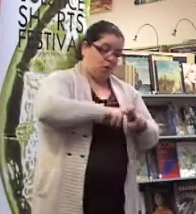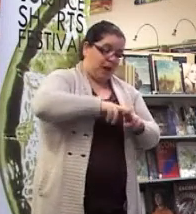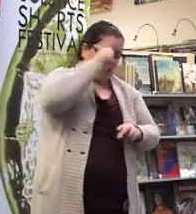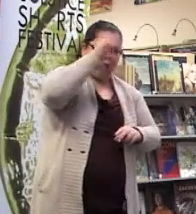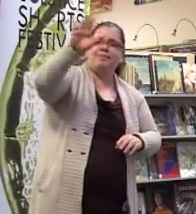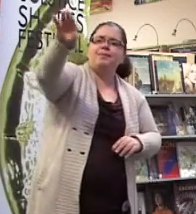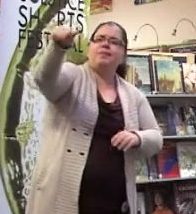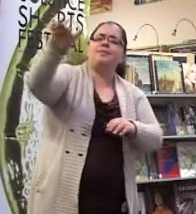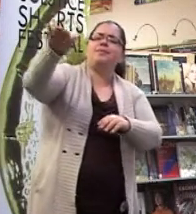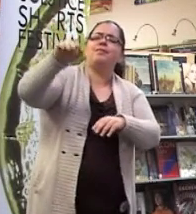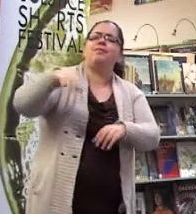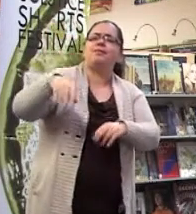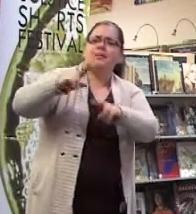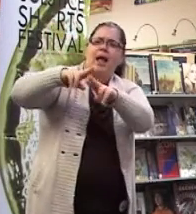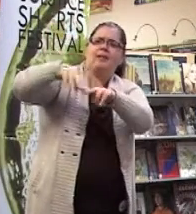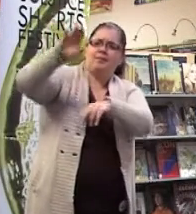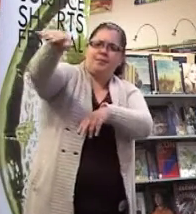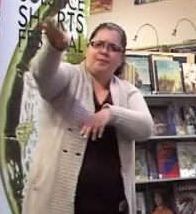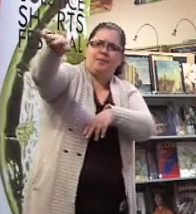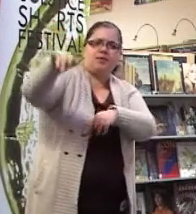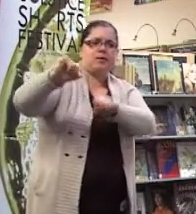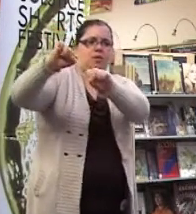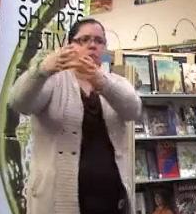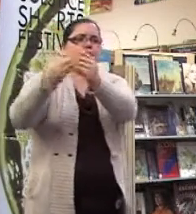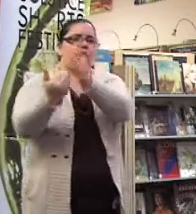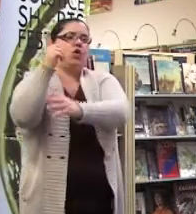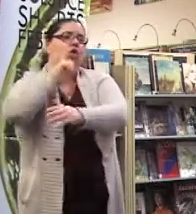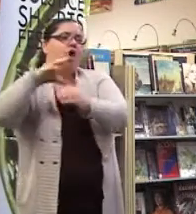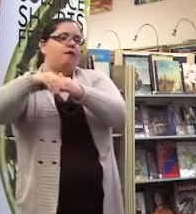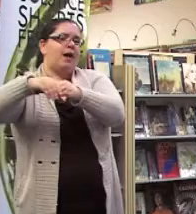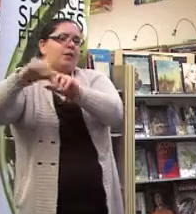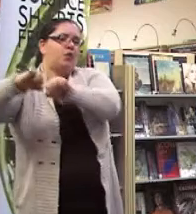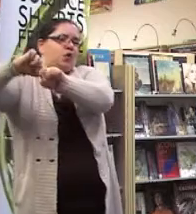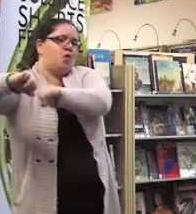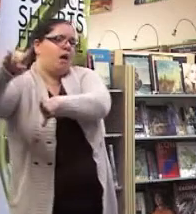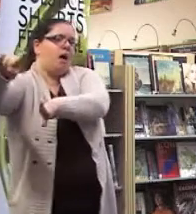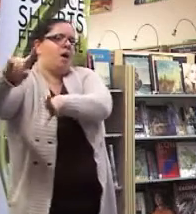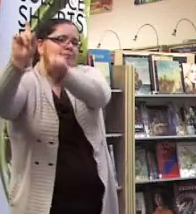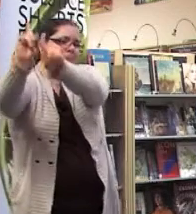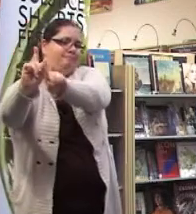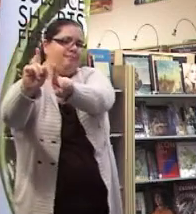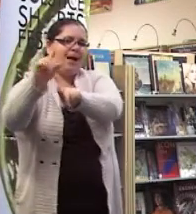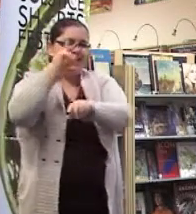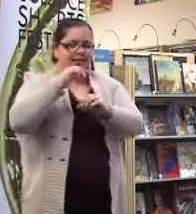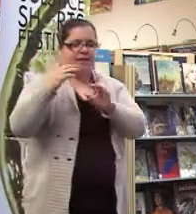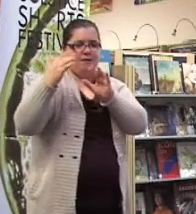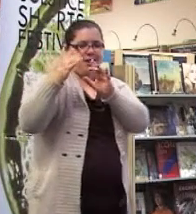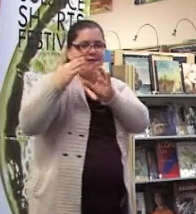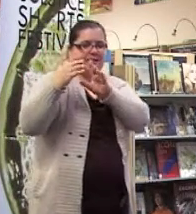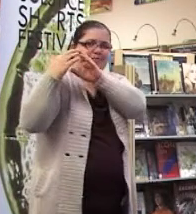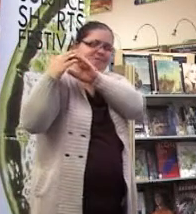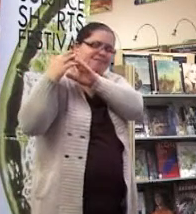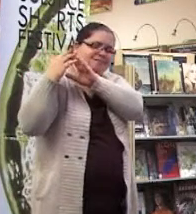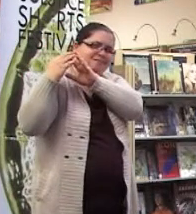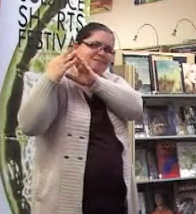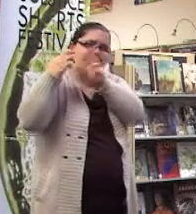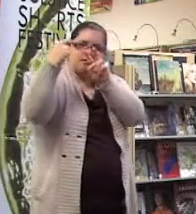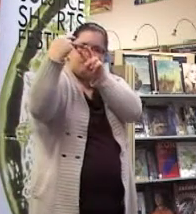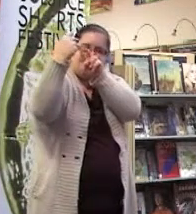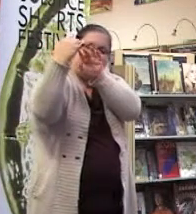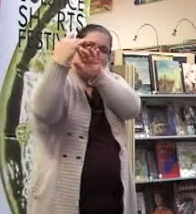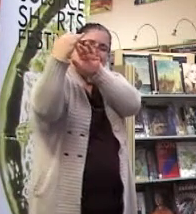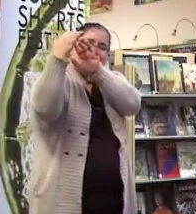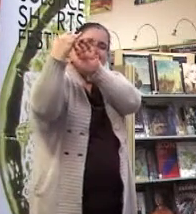know. Prem? He beckons to Dad, who is sitting with his new girlfriend, Hannah, on the sofa. I can see their fingers touching, their eyes deep into each